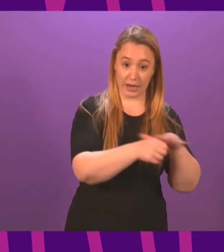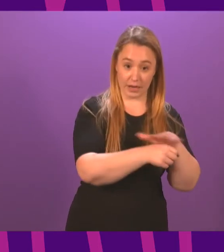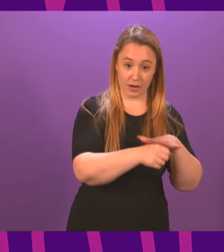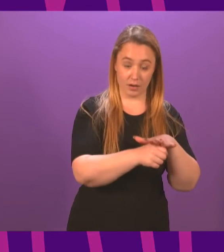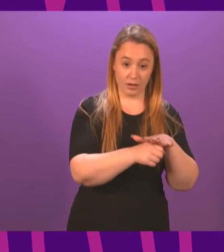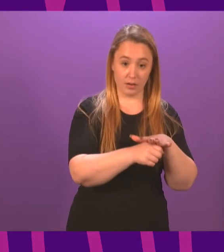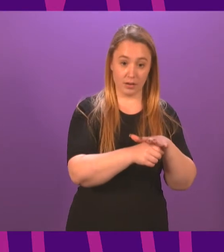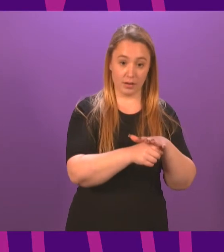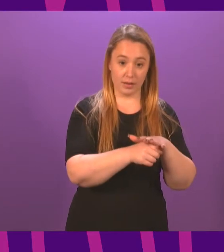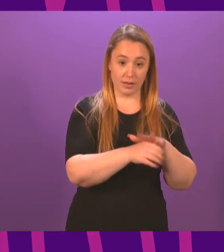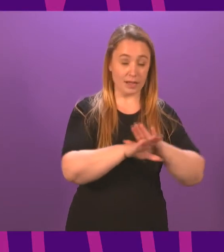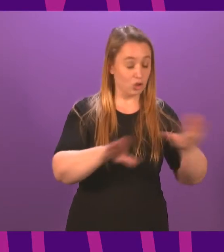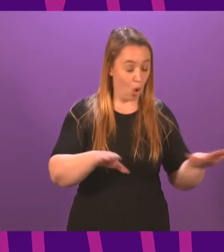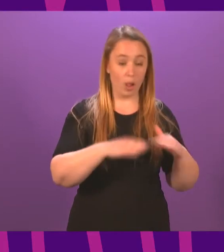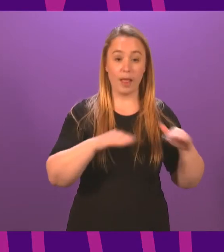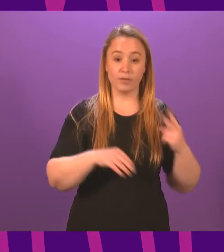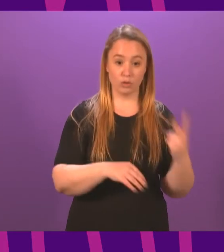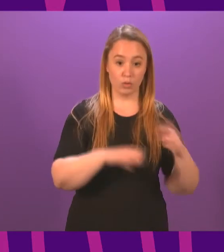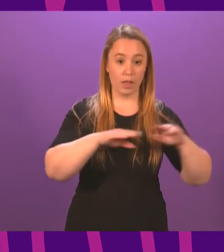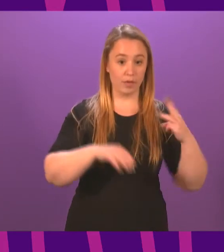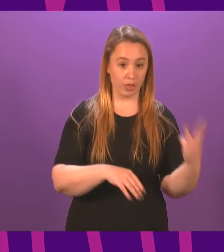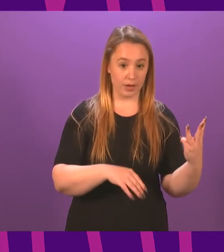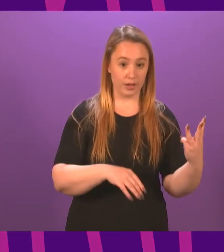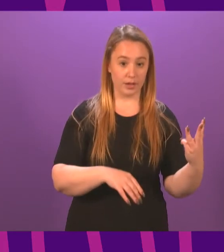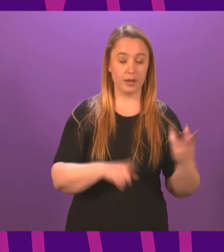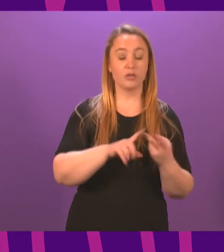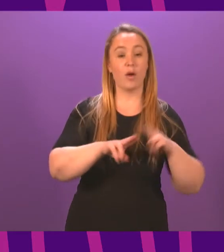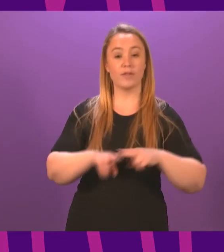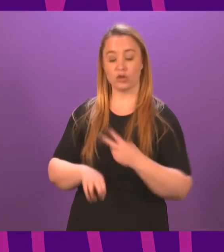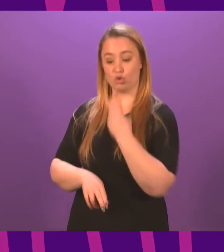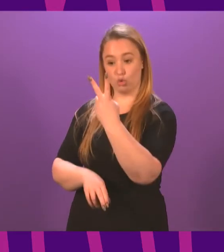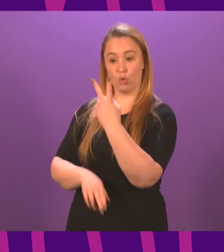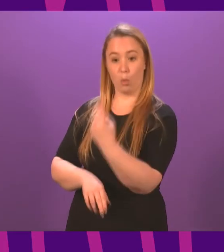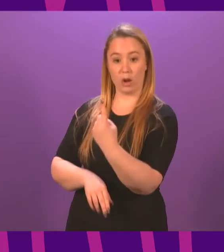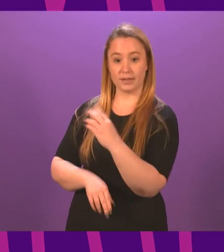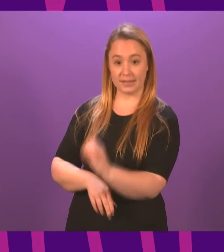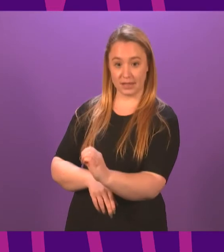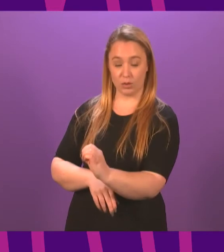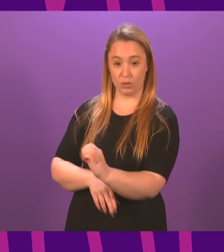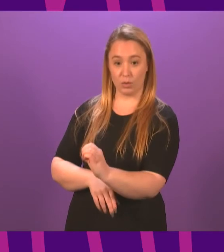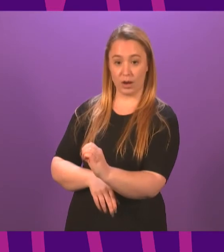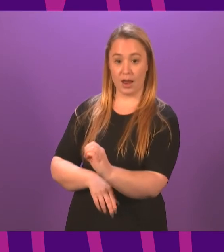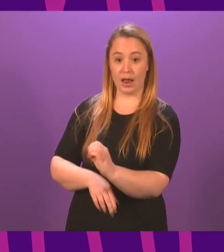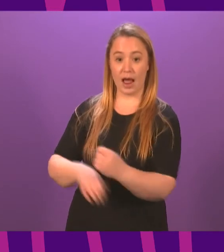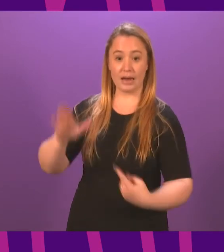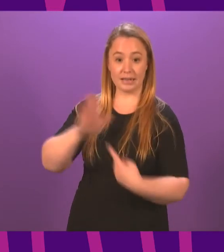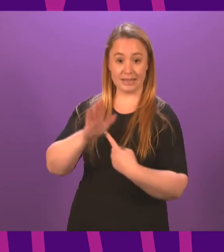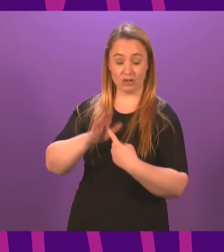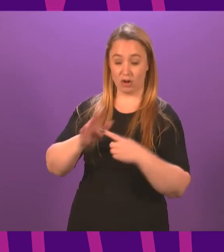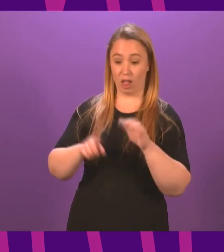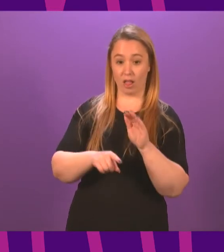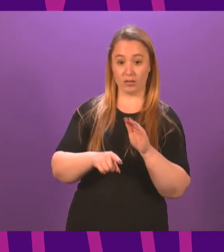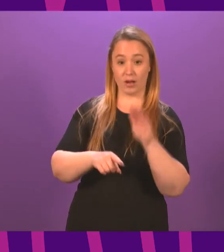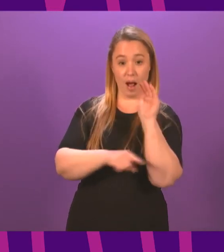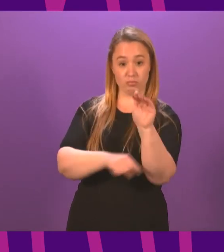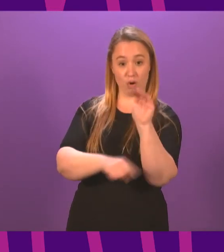is not level 2 or 3, thereby it is 2, 1 or 0, and you have got essential overseas travel, then